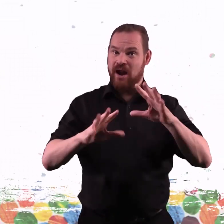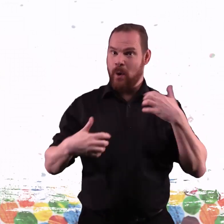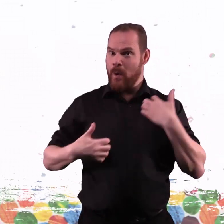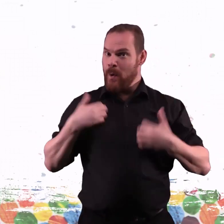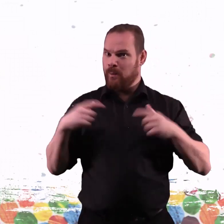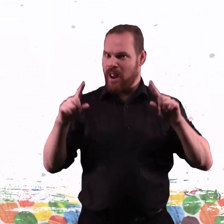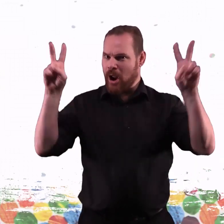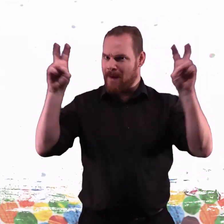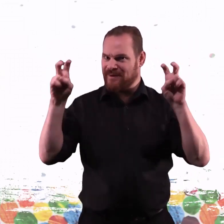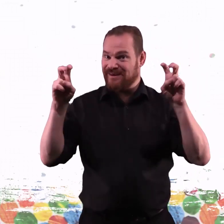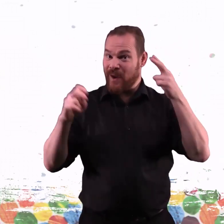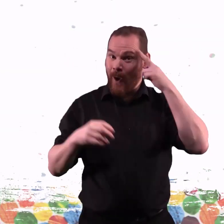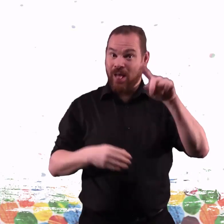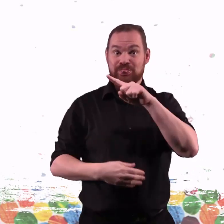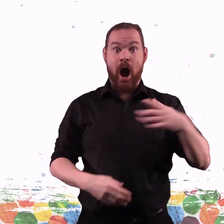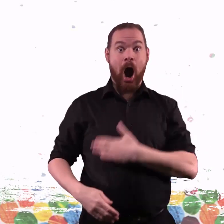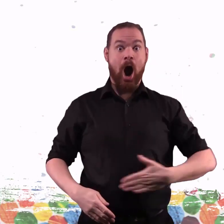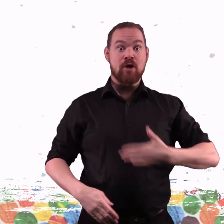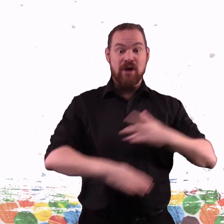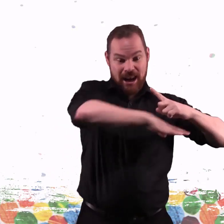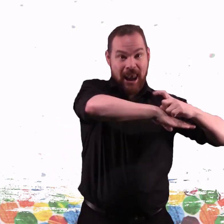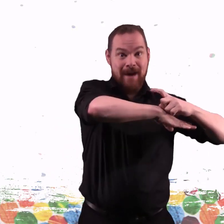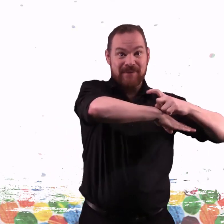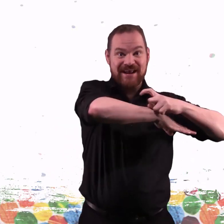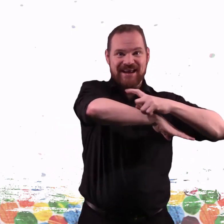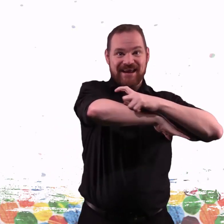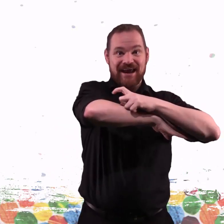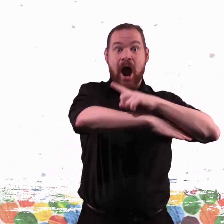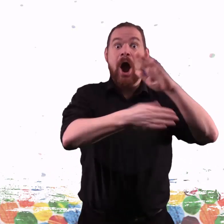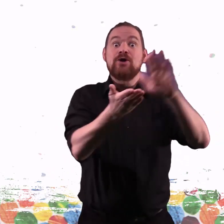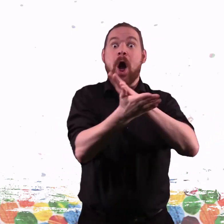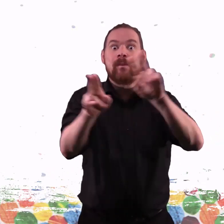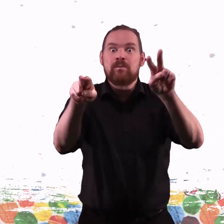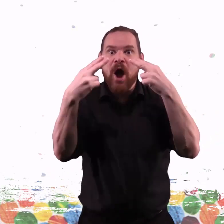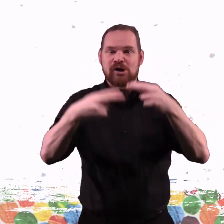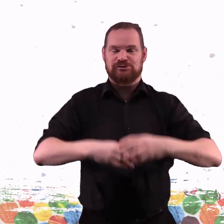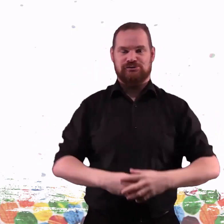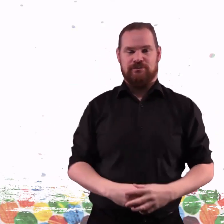here to tell you the exciting story of the very hungry caterpillar. I hope you enjoy watching.